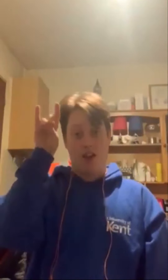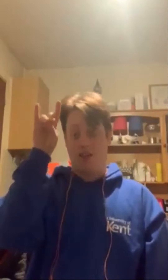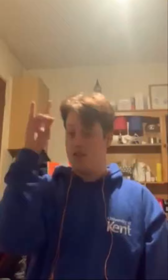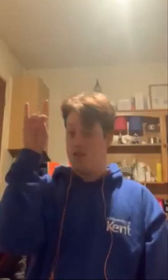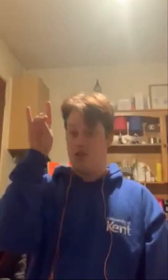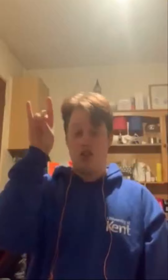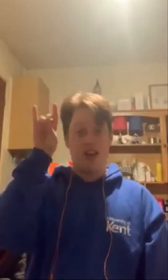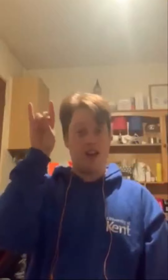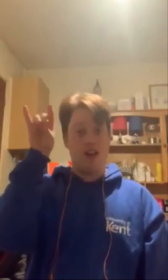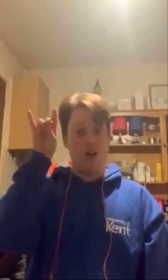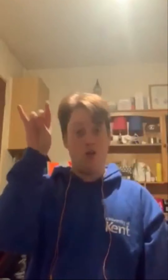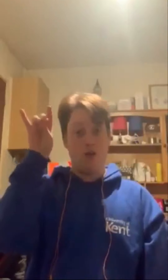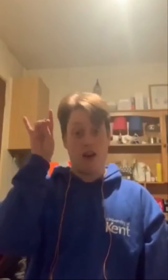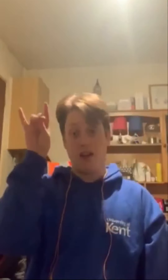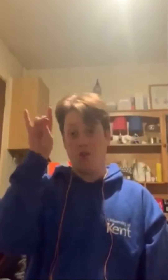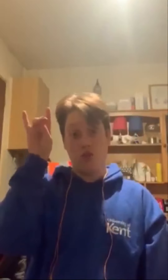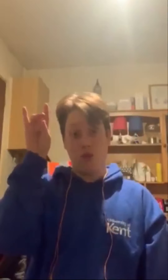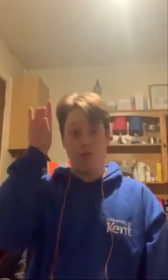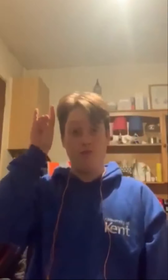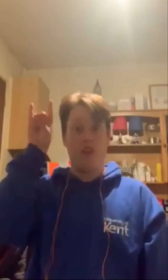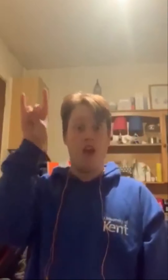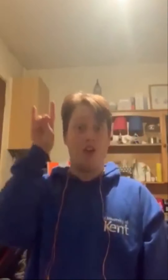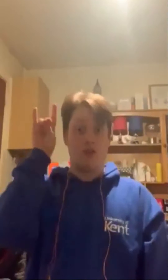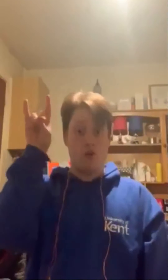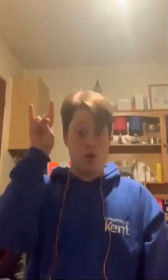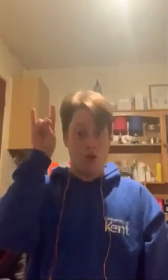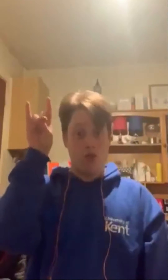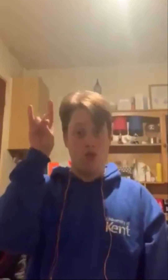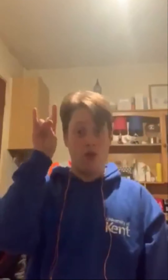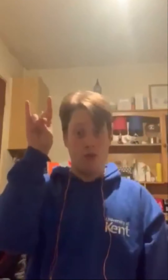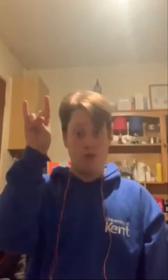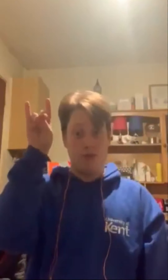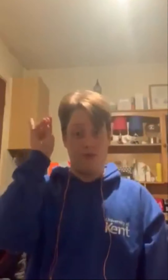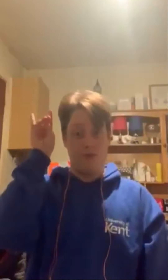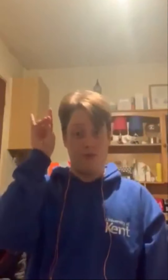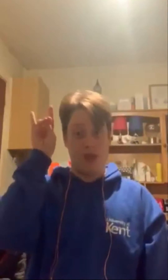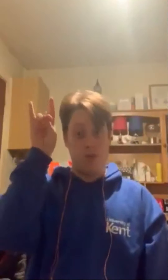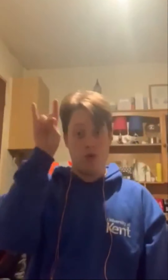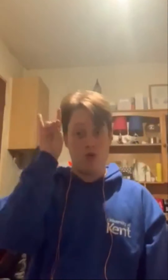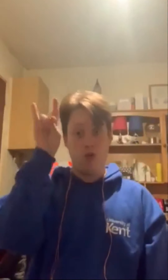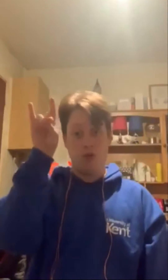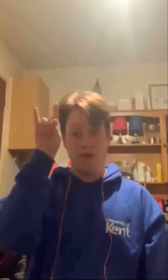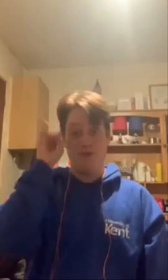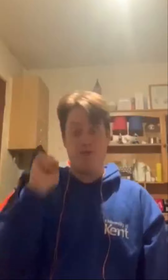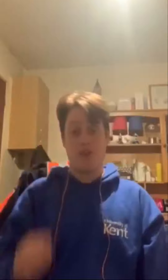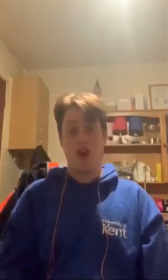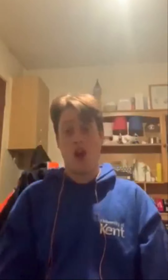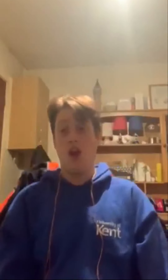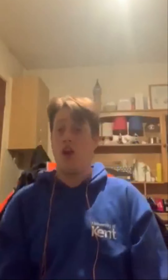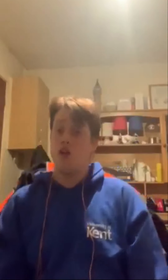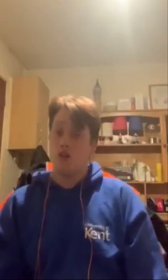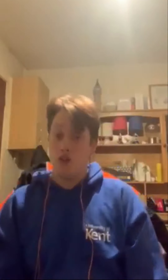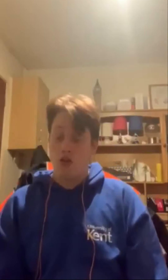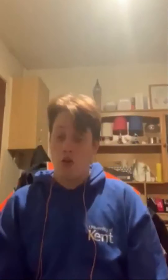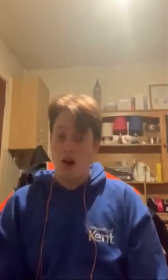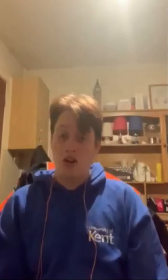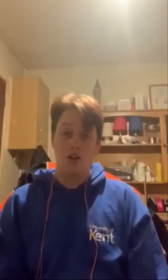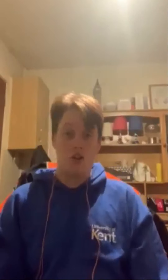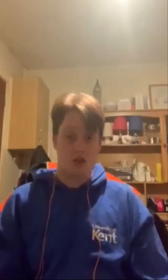and shake it a little, and that's Peru. So Peru, Peru. Uruguay, you just